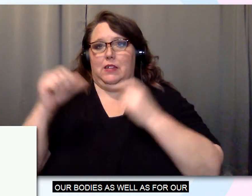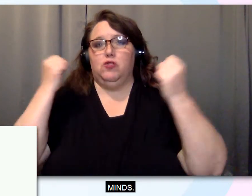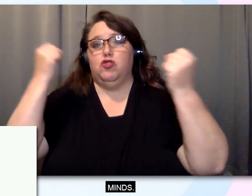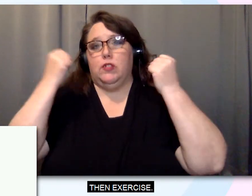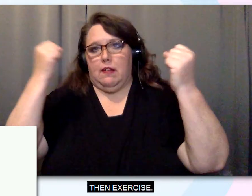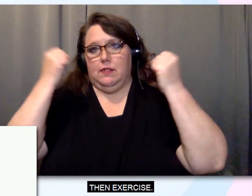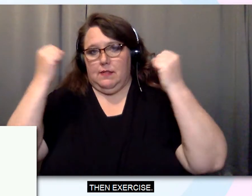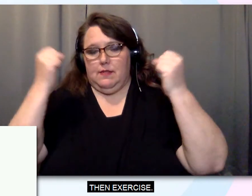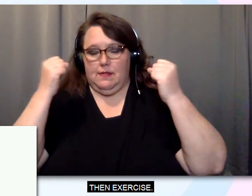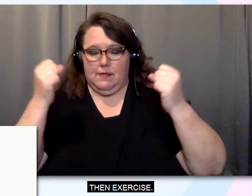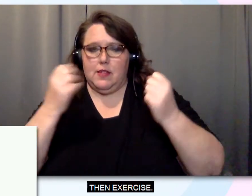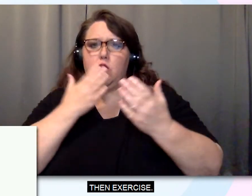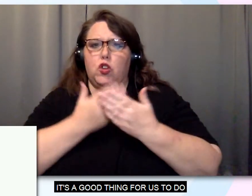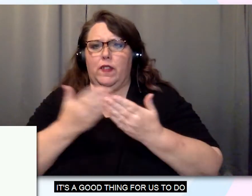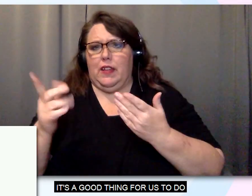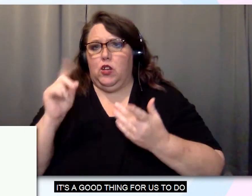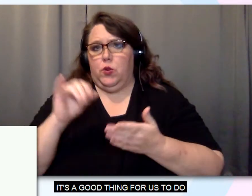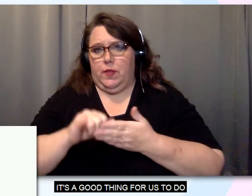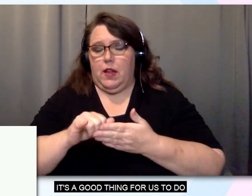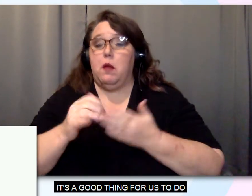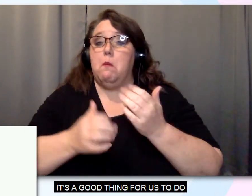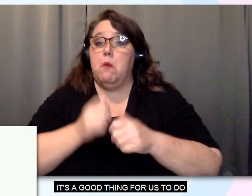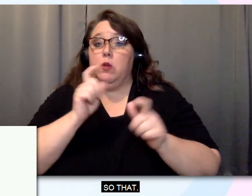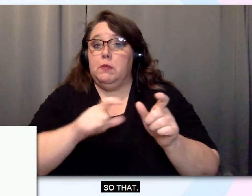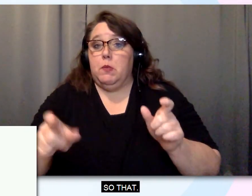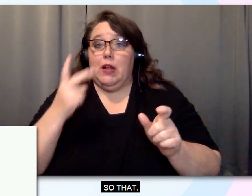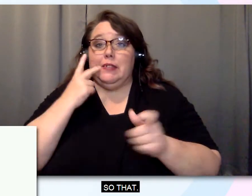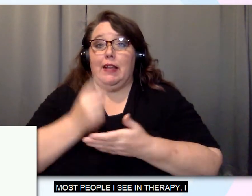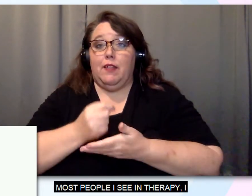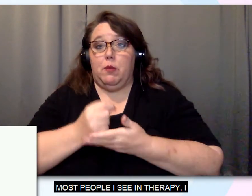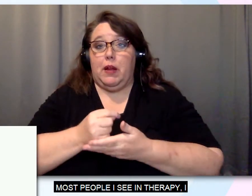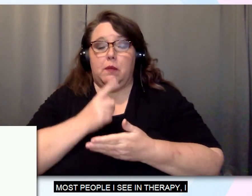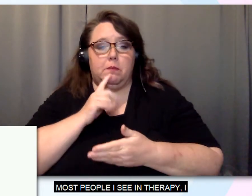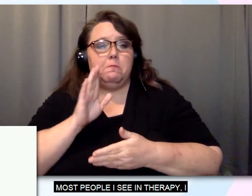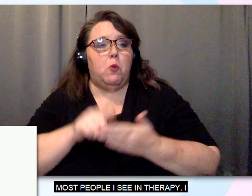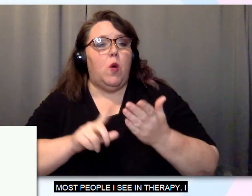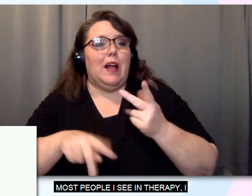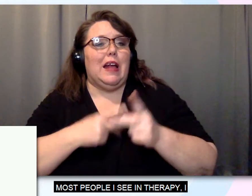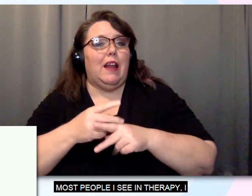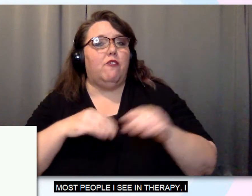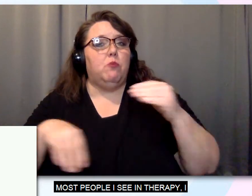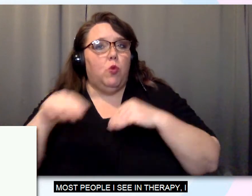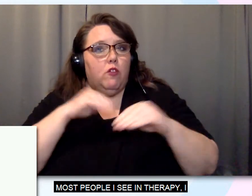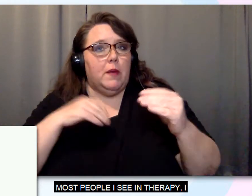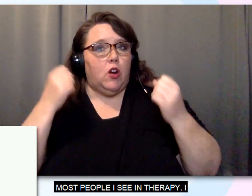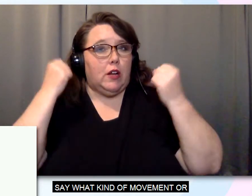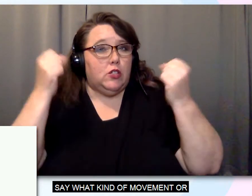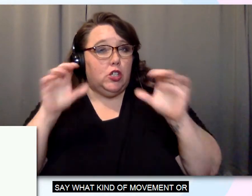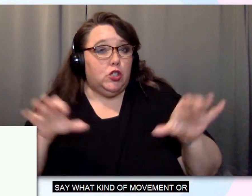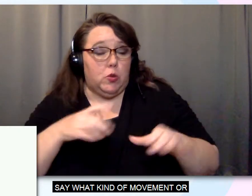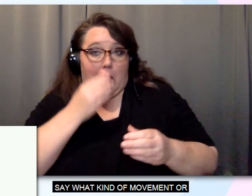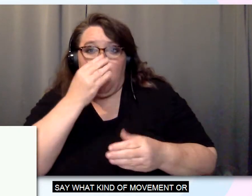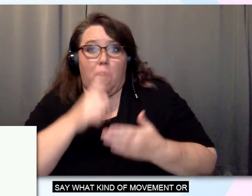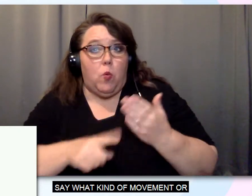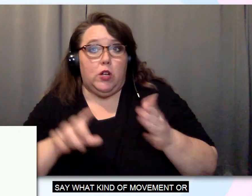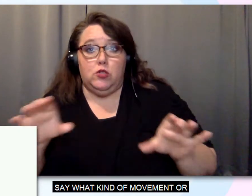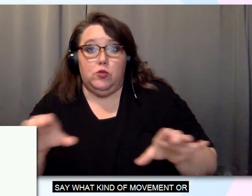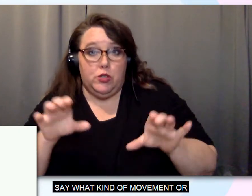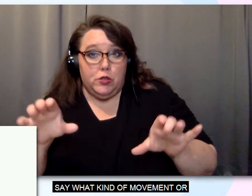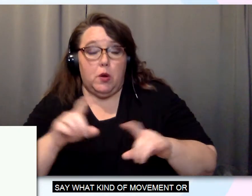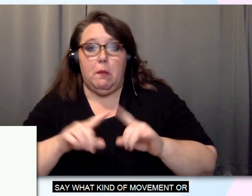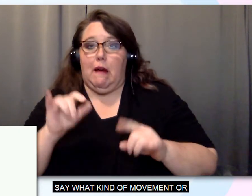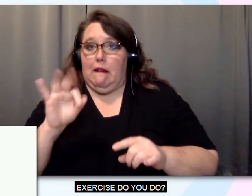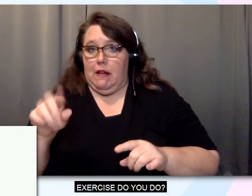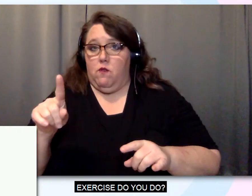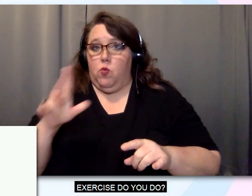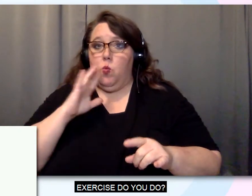Then exercise. It's a good thing for us to do that. Most people I see in therapy, I'm going to say, what kind of movement or exercise do you do? I don't care